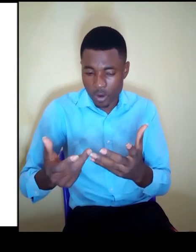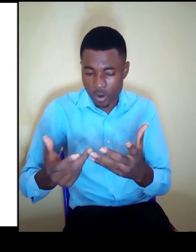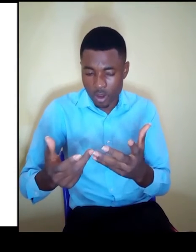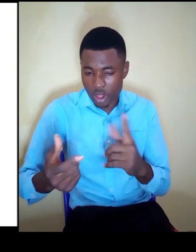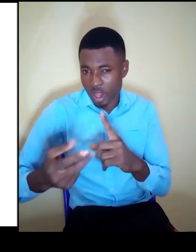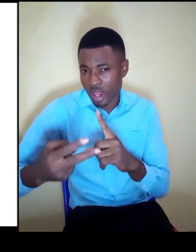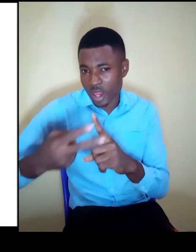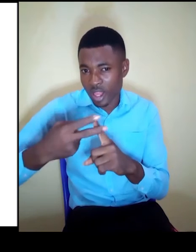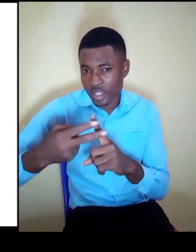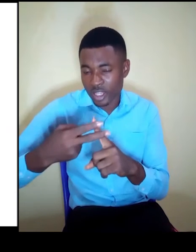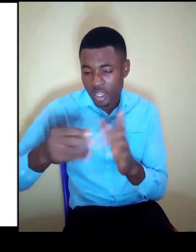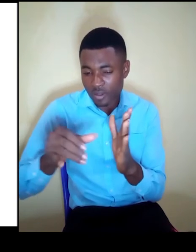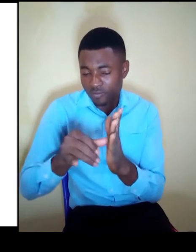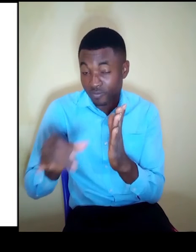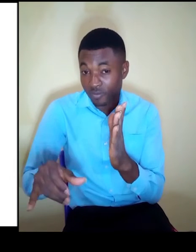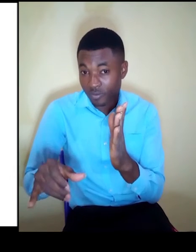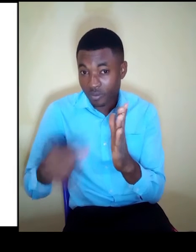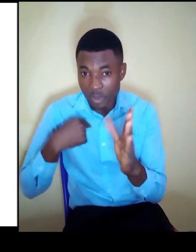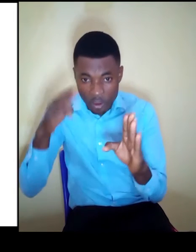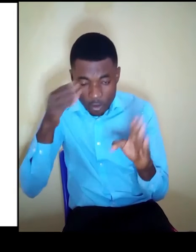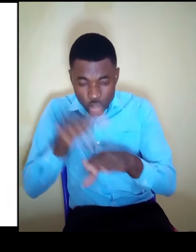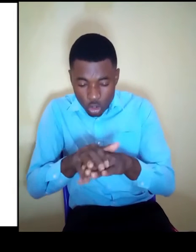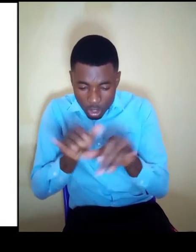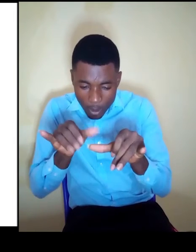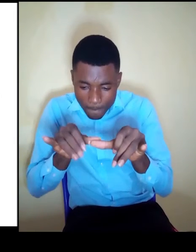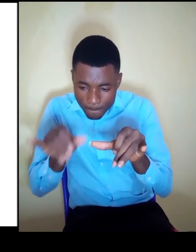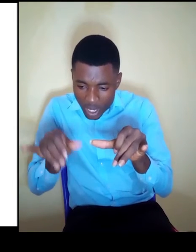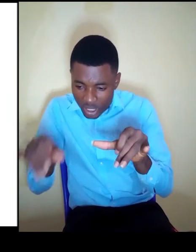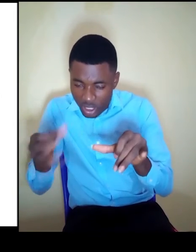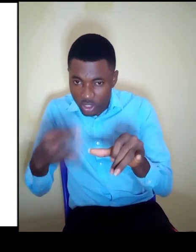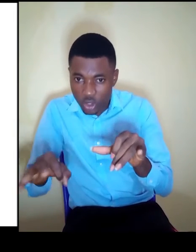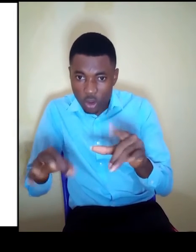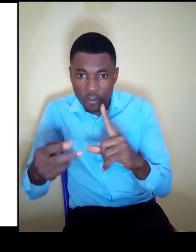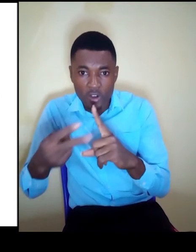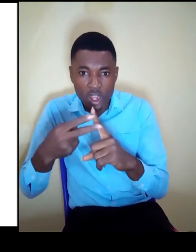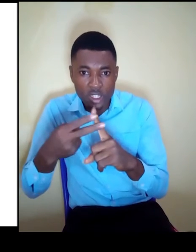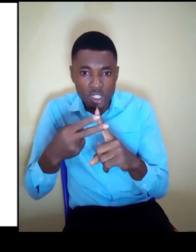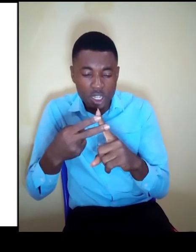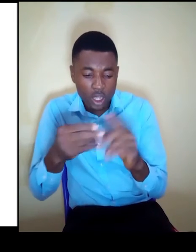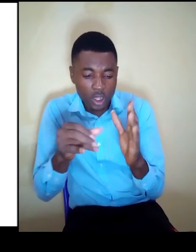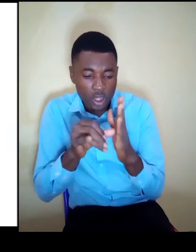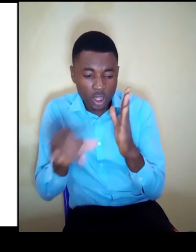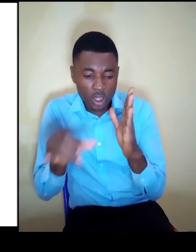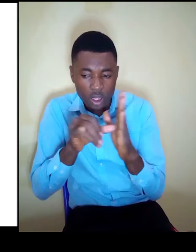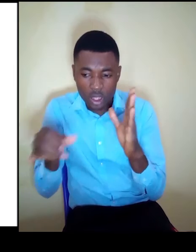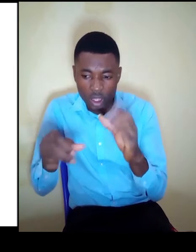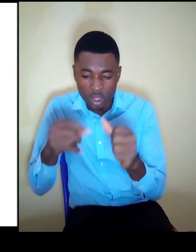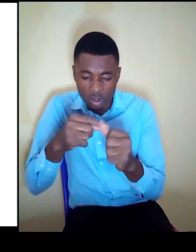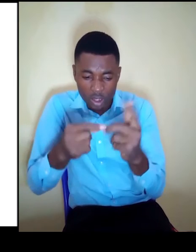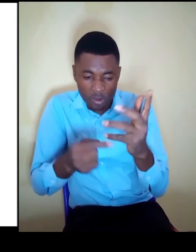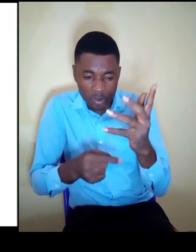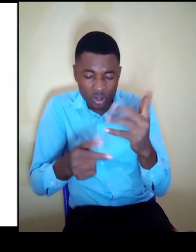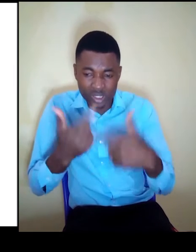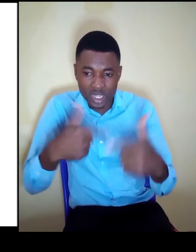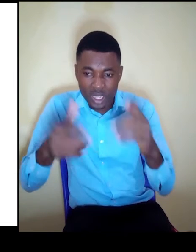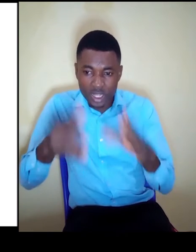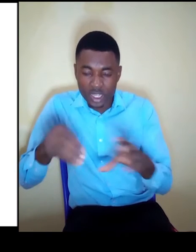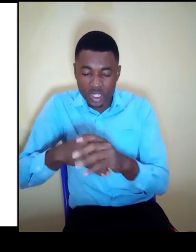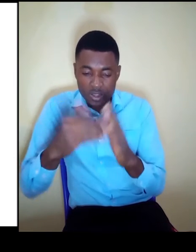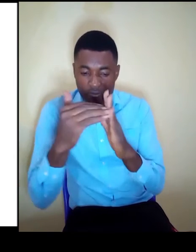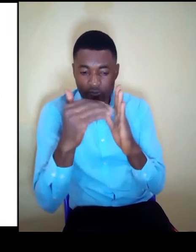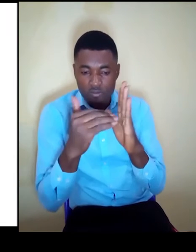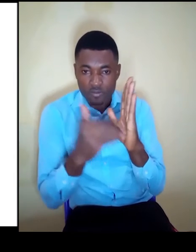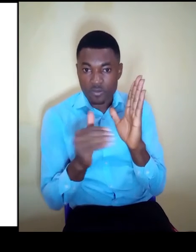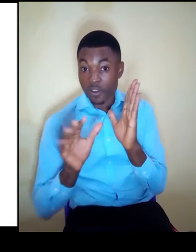lexical iconicity? And here I'm looking at patterns of lexical iconicity among signers for each of the 5